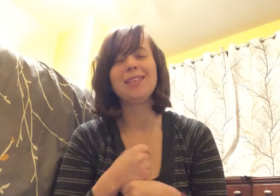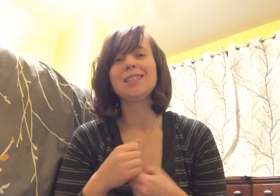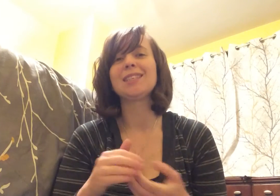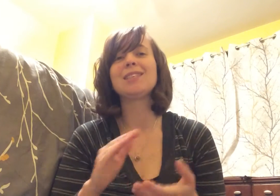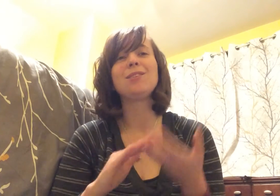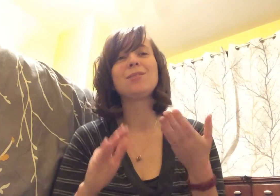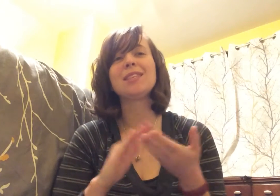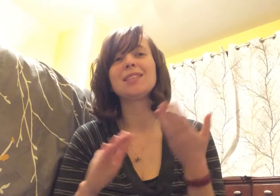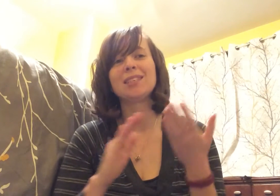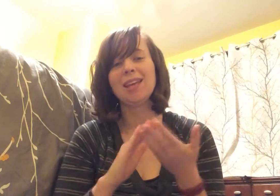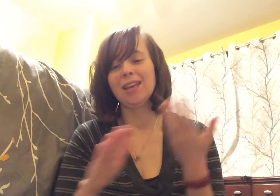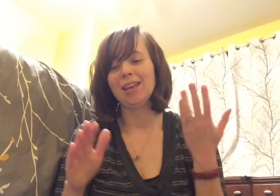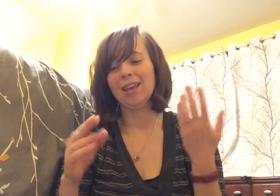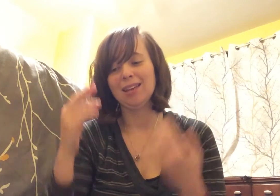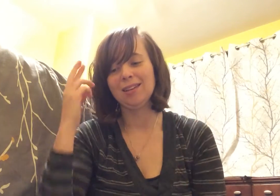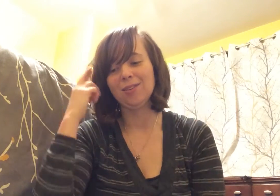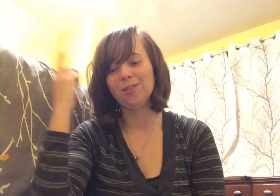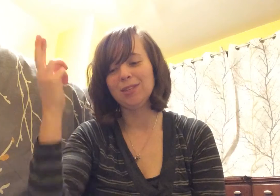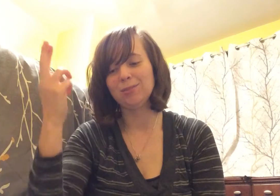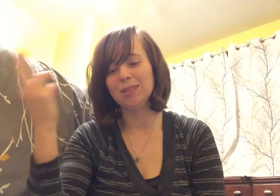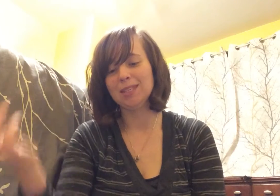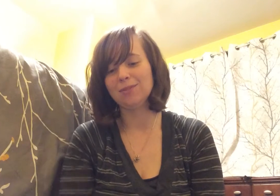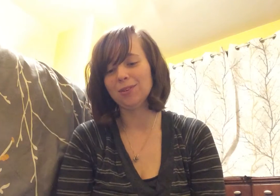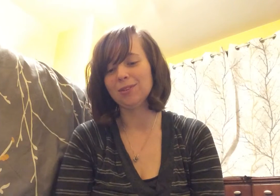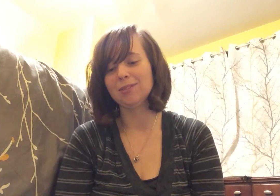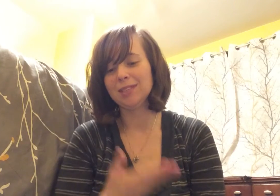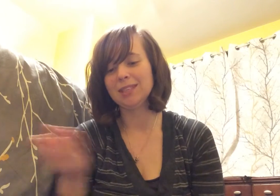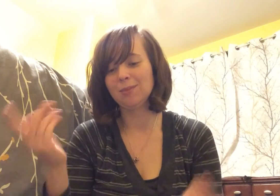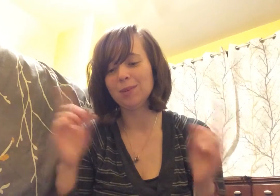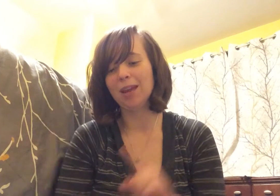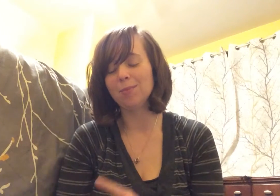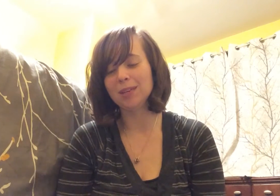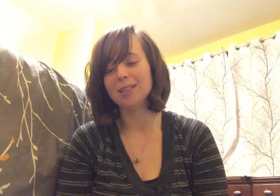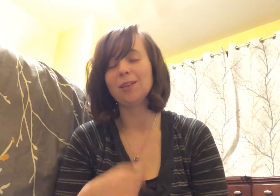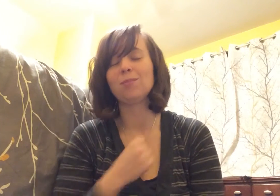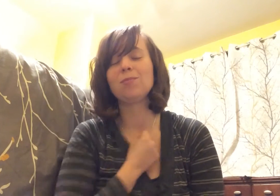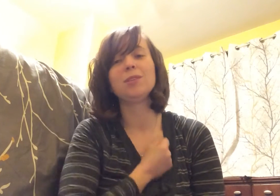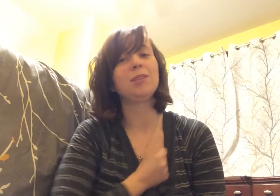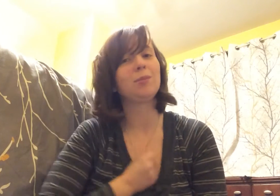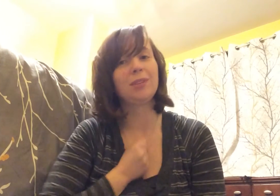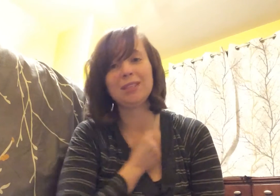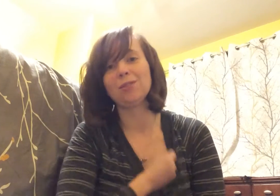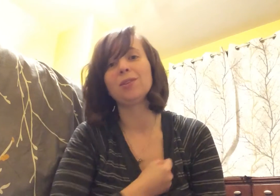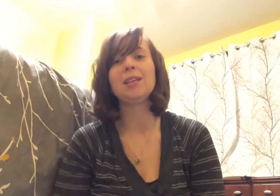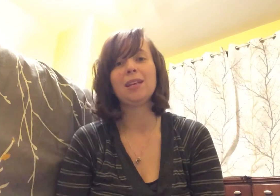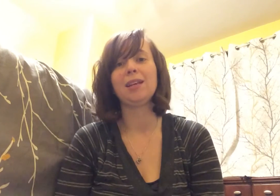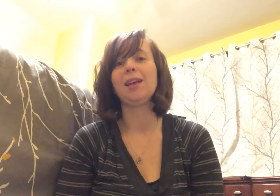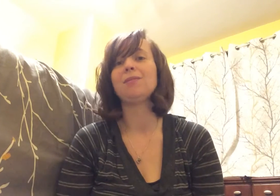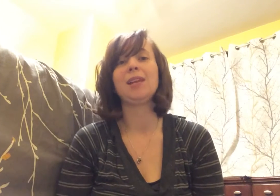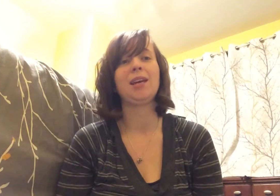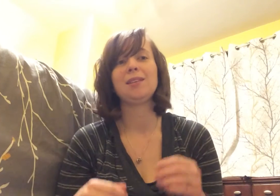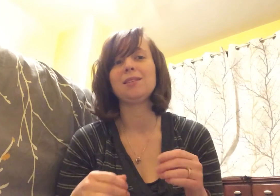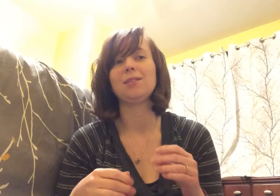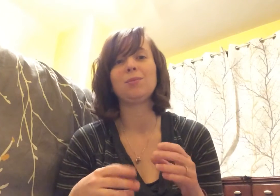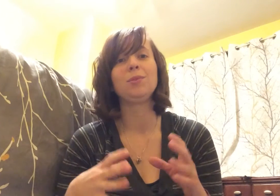these excuses and all these reasons for things that have been happening, and I'm really sorry that I haven't had